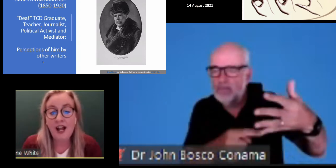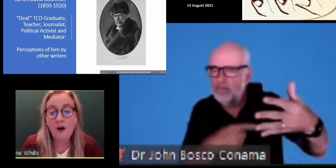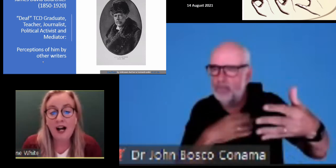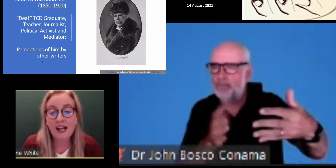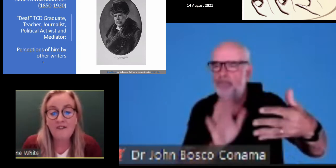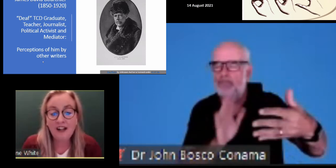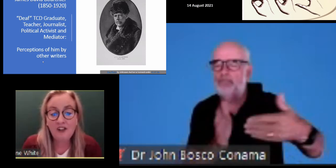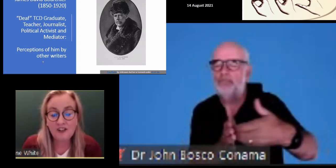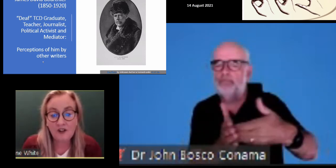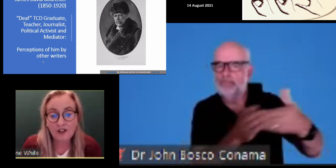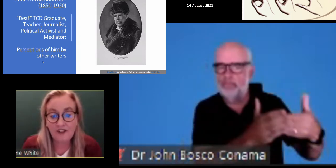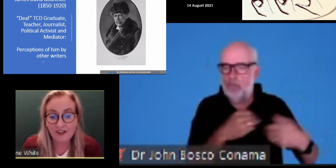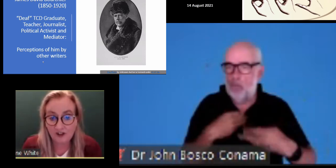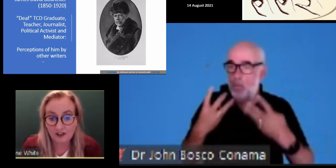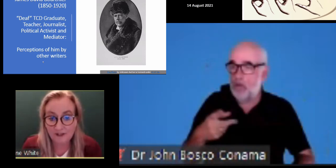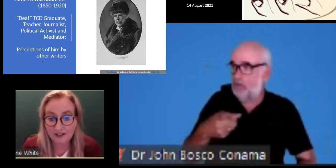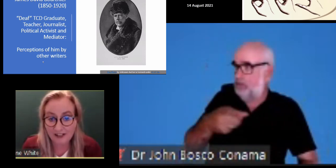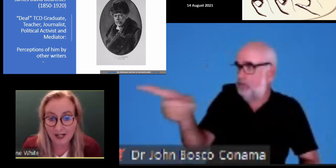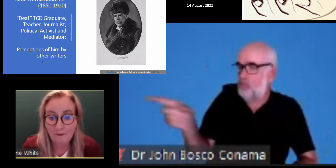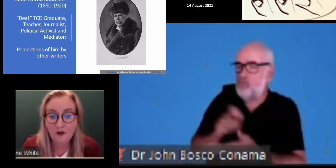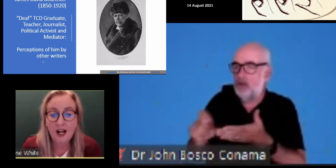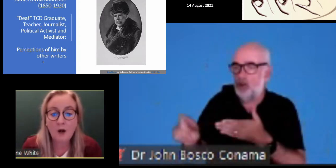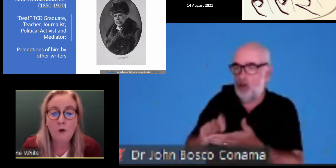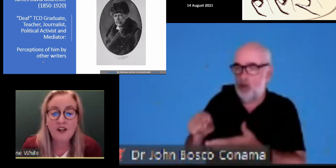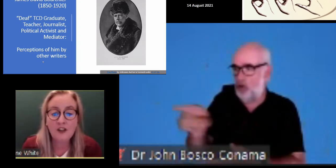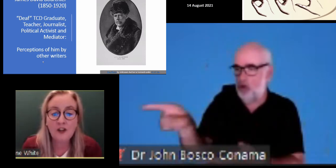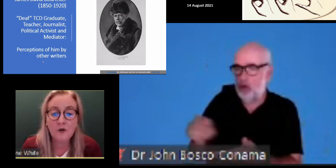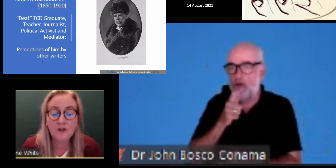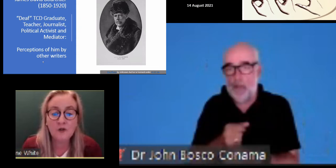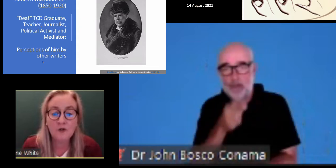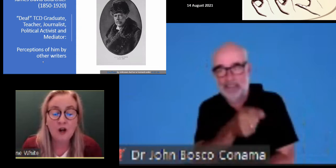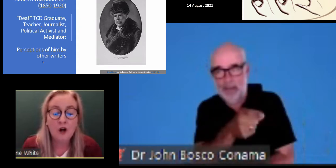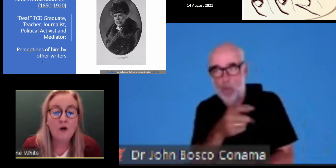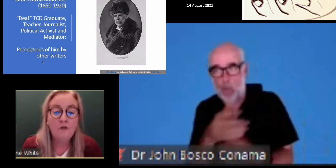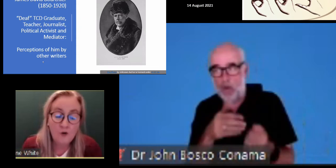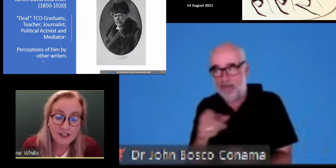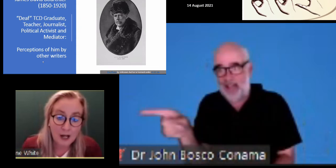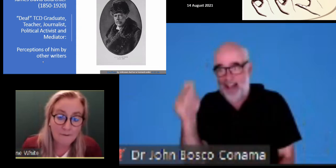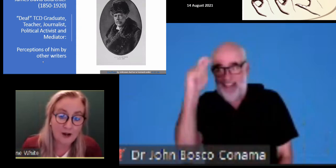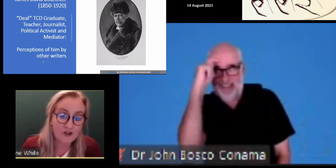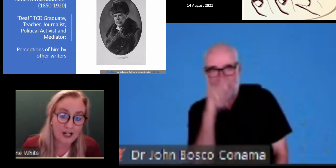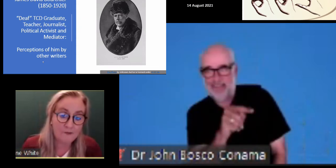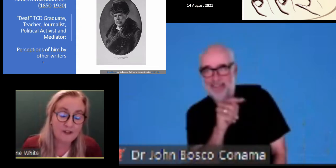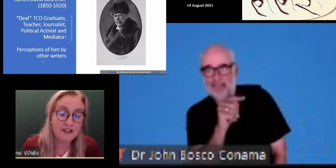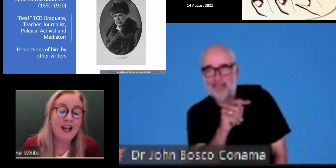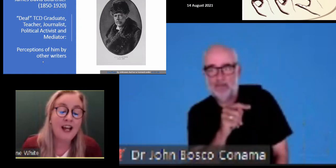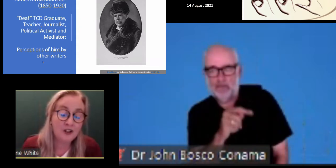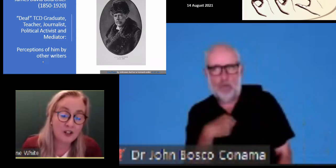Now, I have not looked at all of his achievements as yet, but I want those who wrote about James and look at